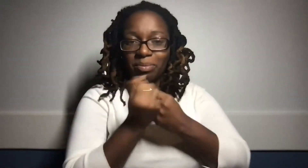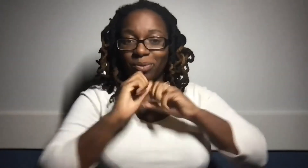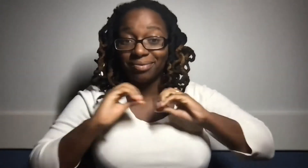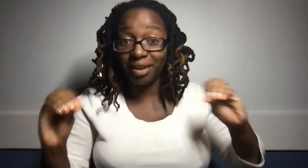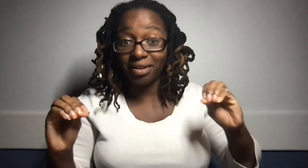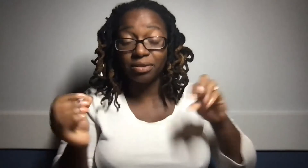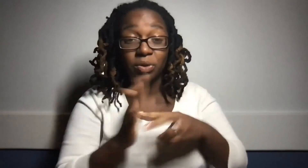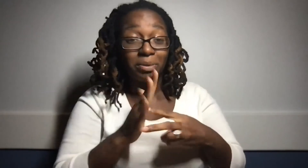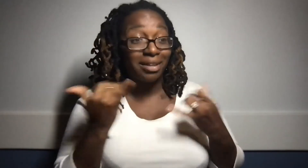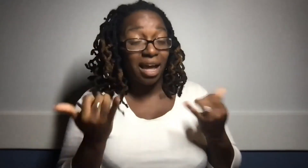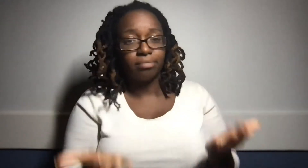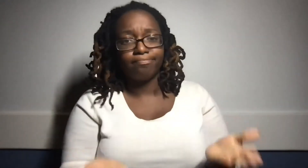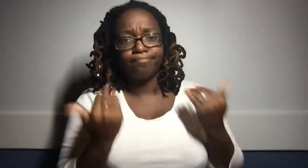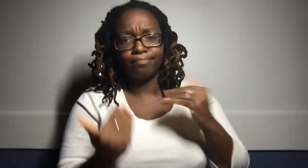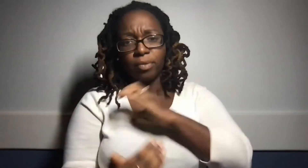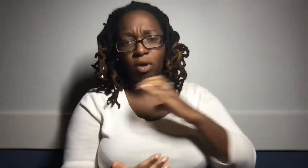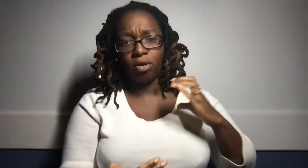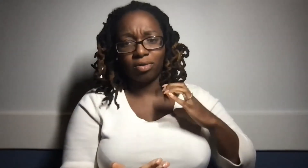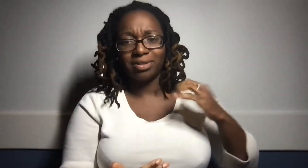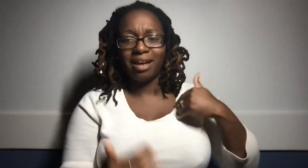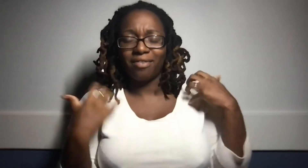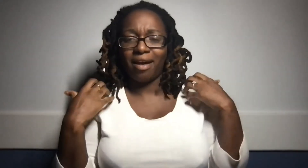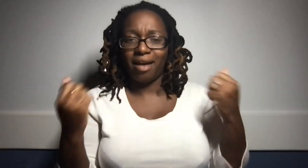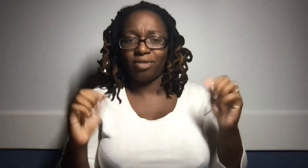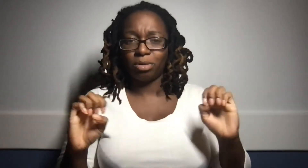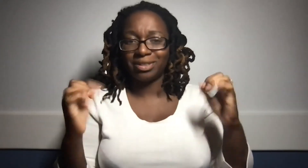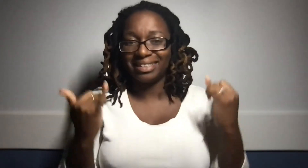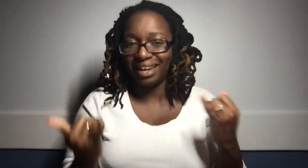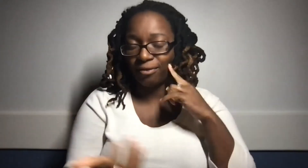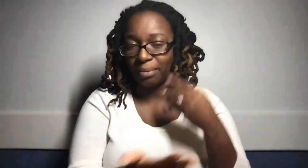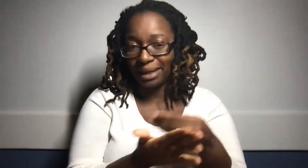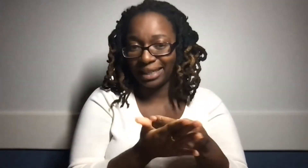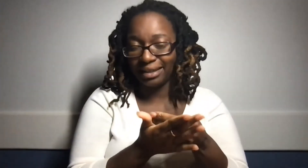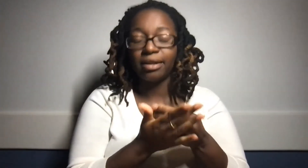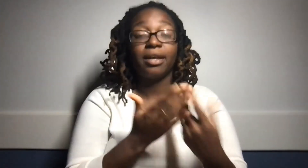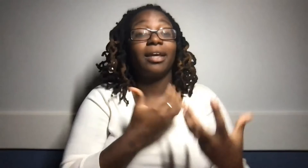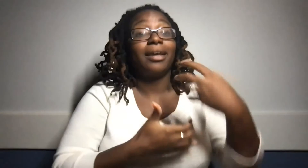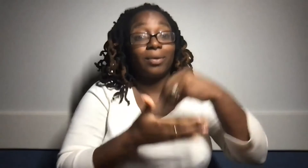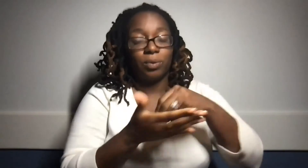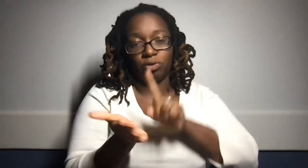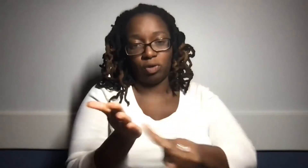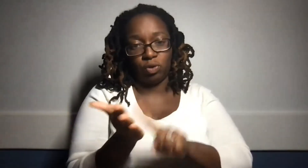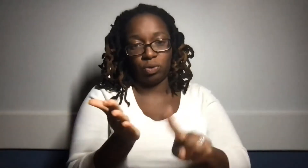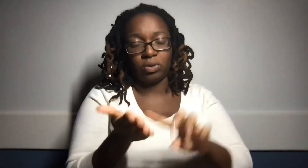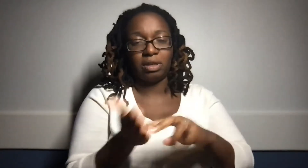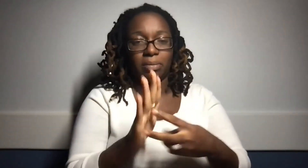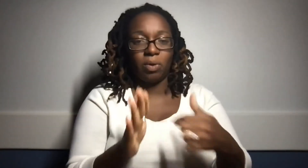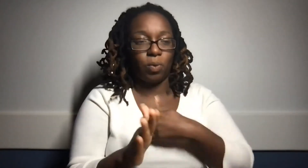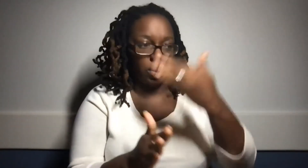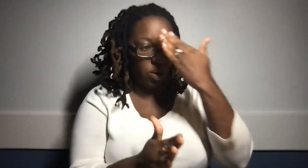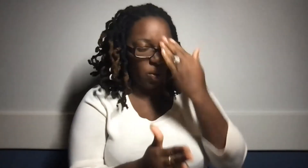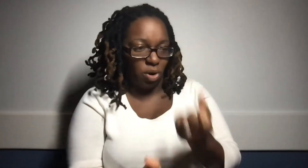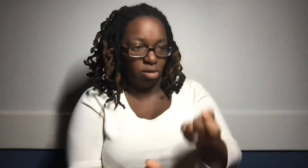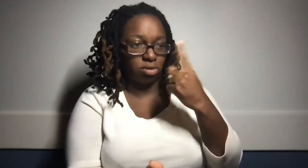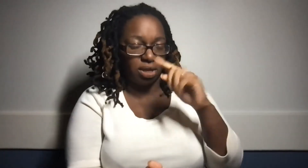to address this public health emergency now with funding, including funding for research so that we can better contain monkeypox and eliminate it